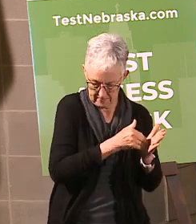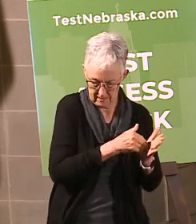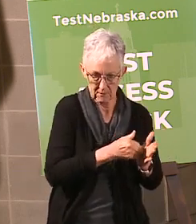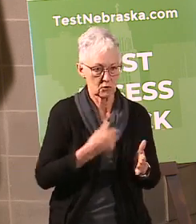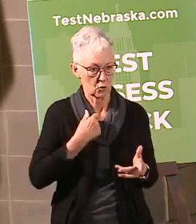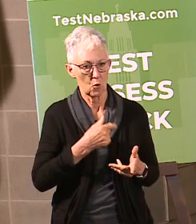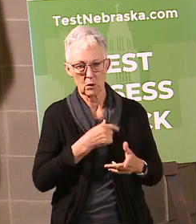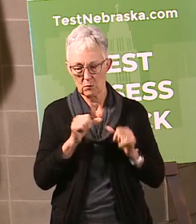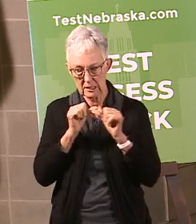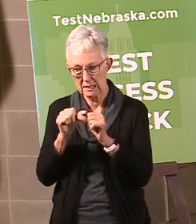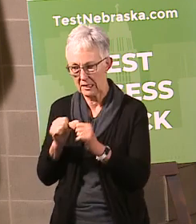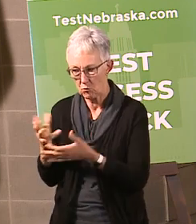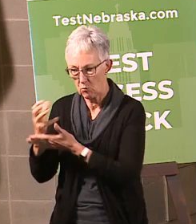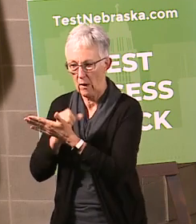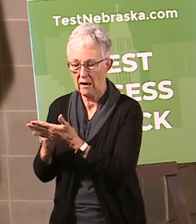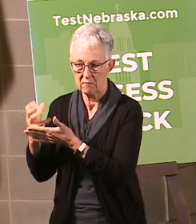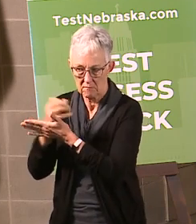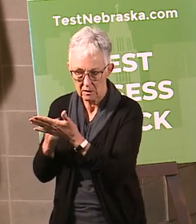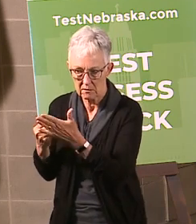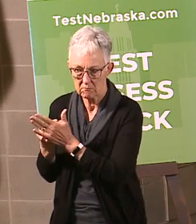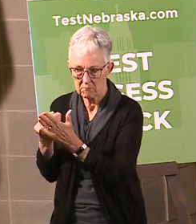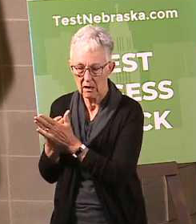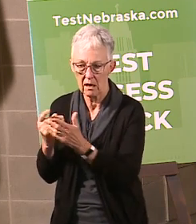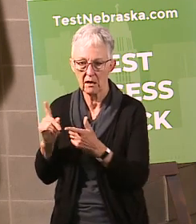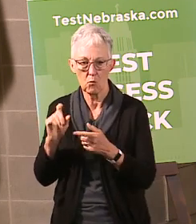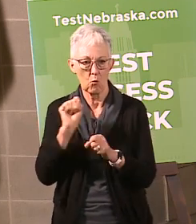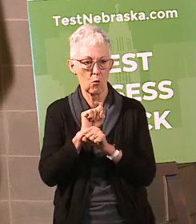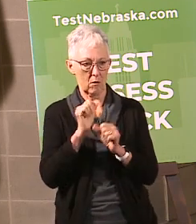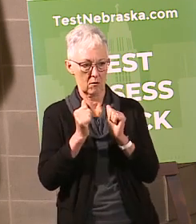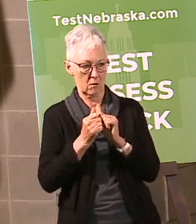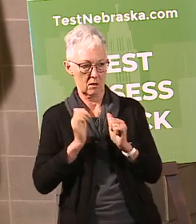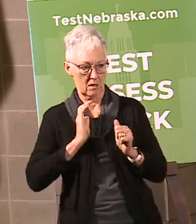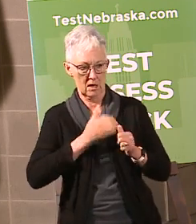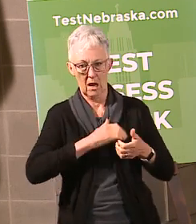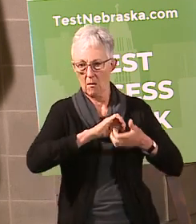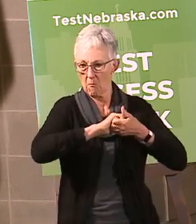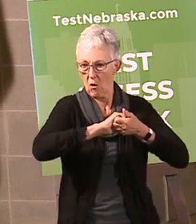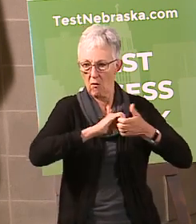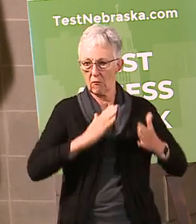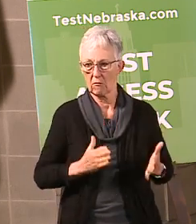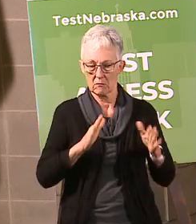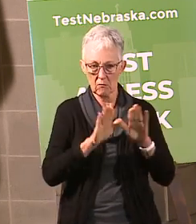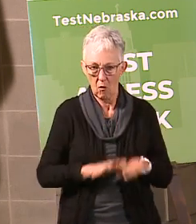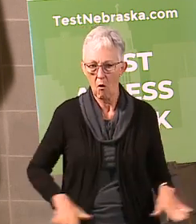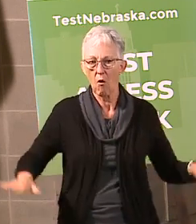our partners across the state and all of the Nebraskans. And I want to thank everybody for